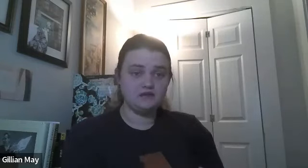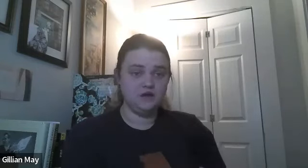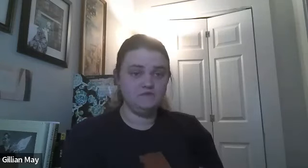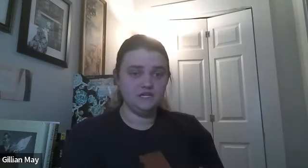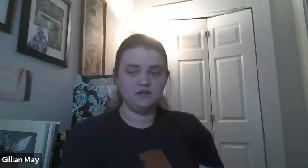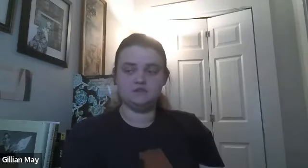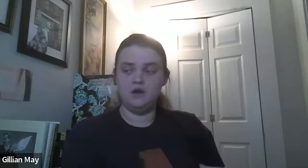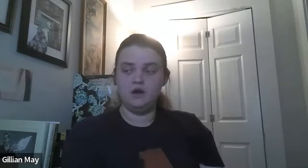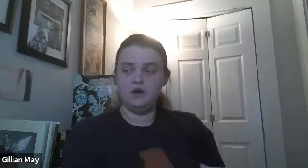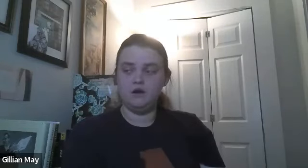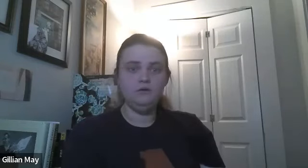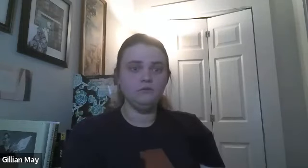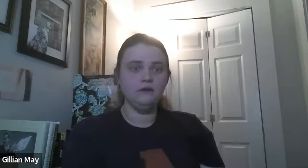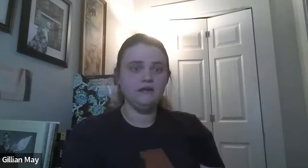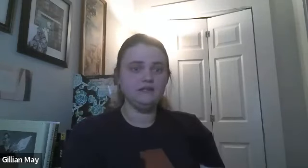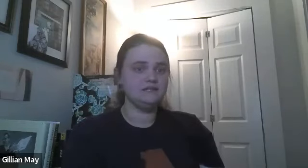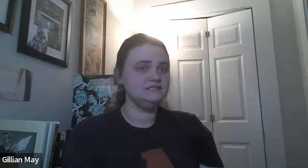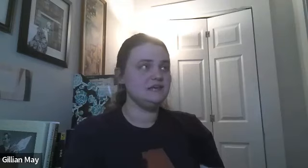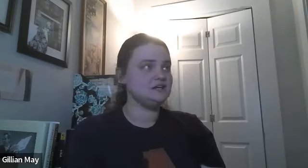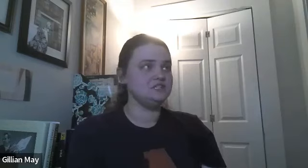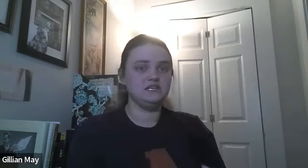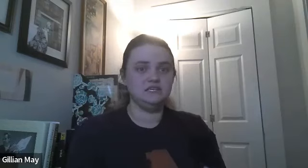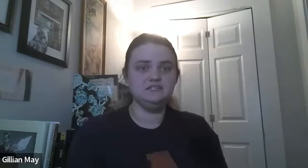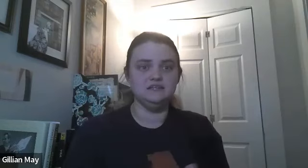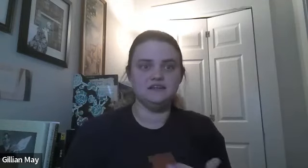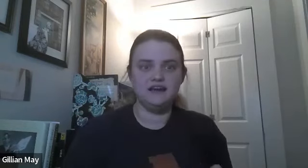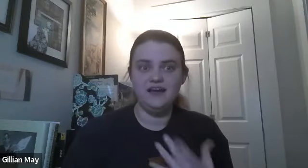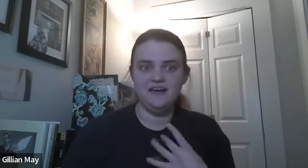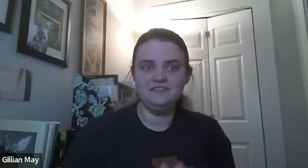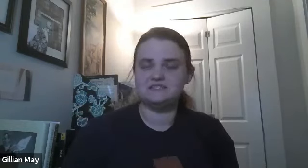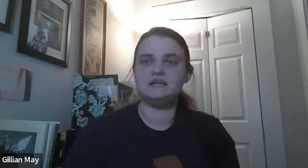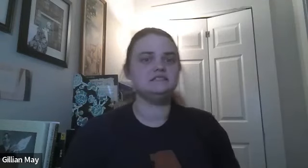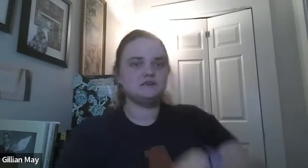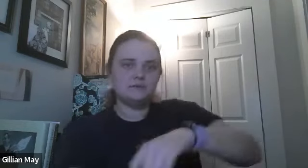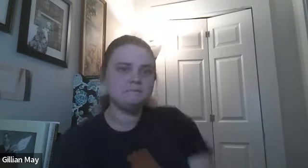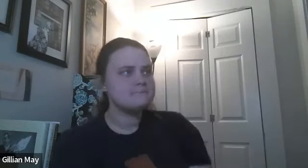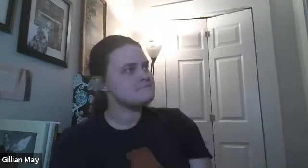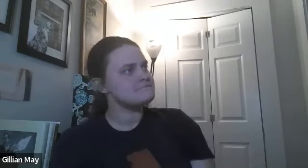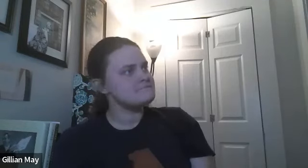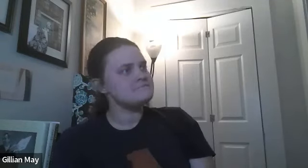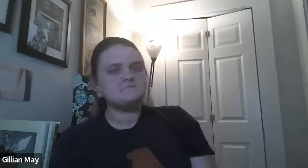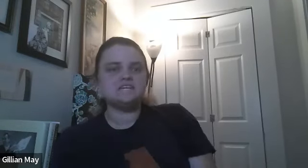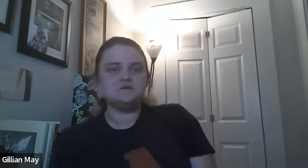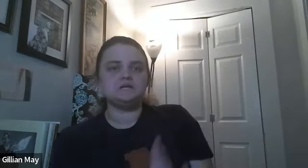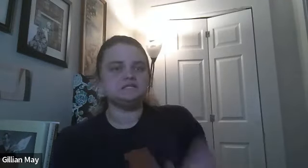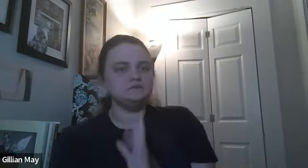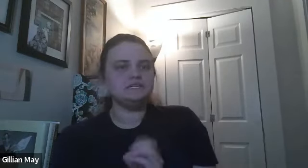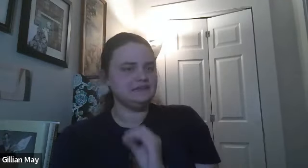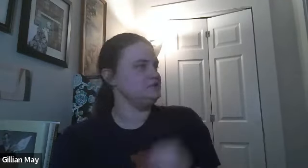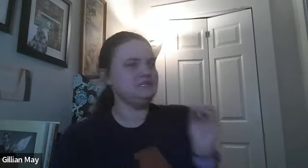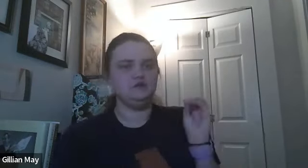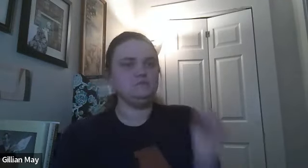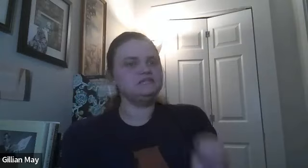to solve. And he goes, oh, wait, this is actually easy. Like, I like this. And I sit there and I'm like, you were insulting it literally 2 minutes